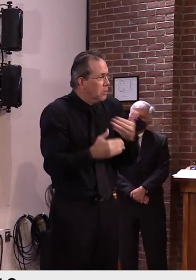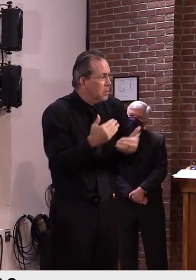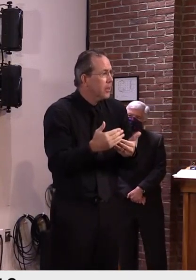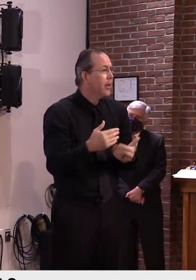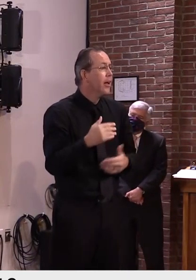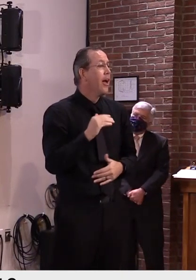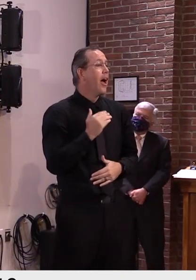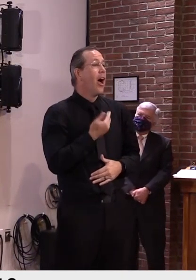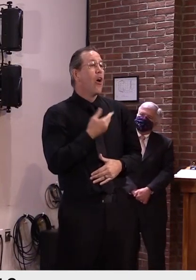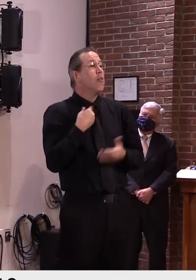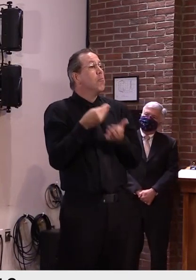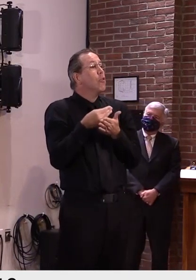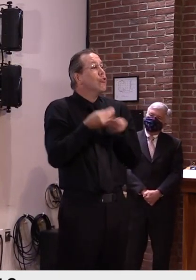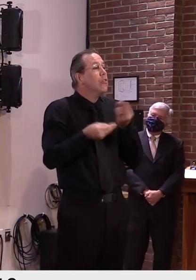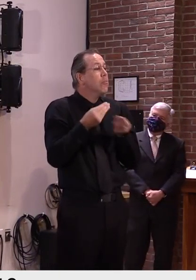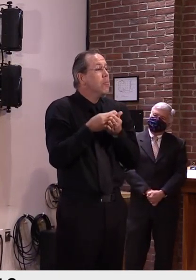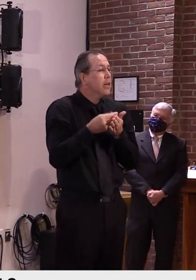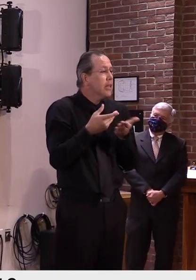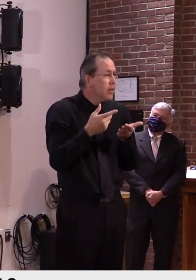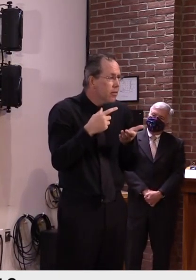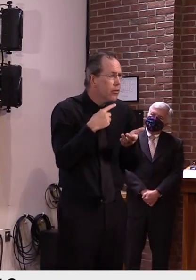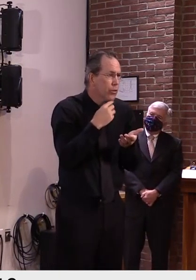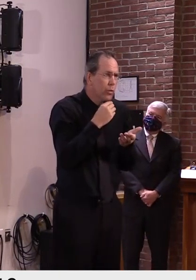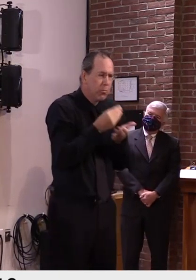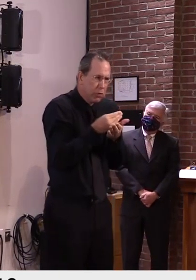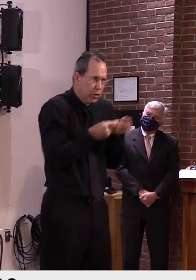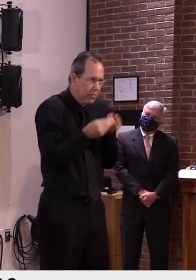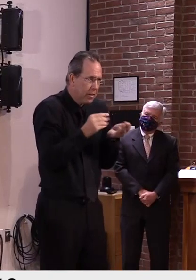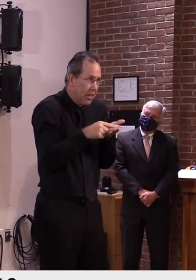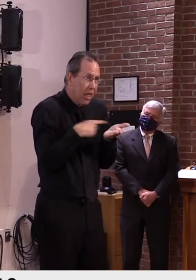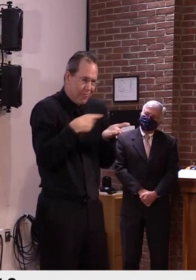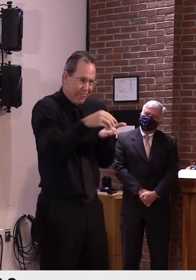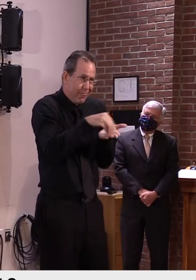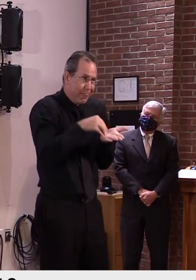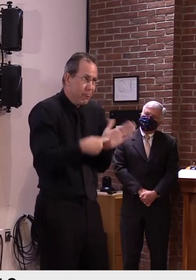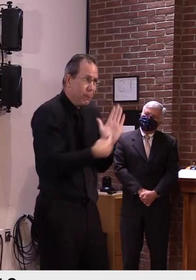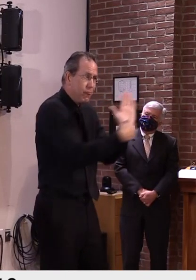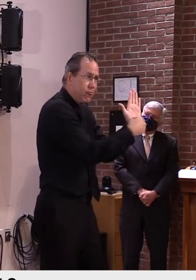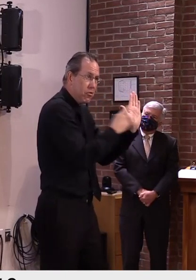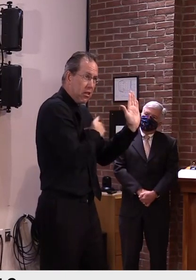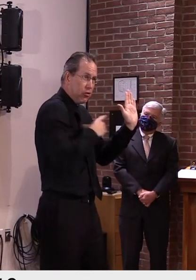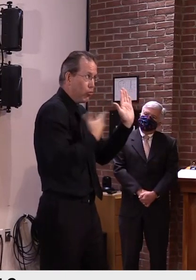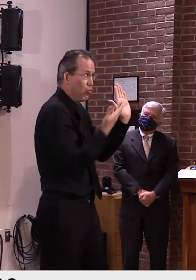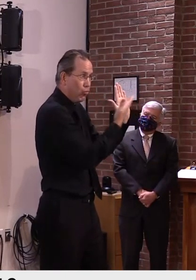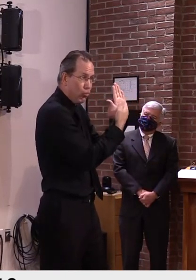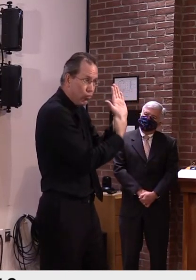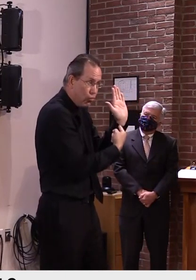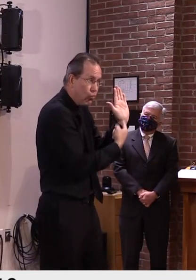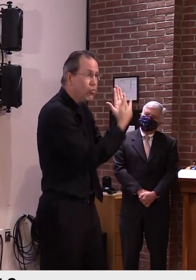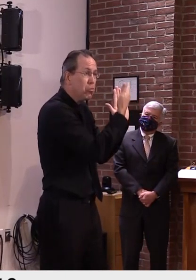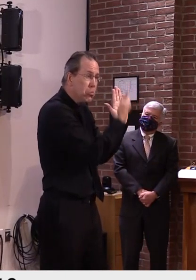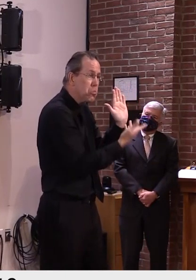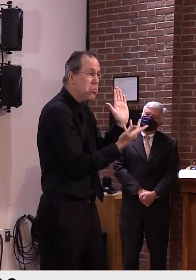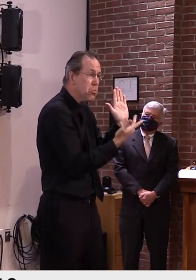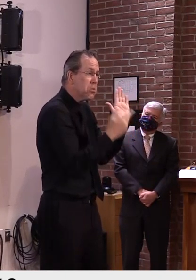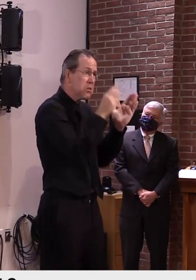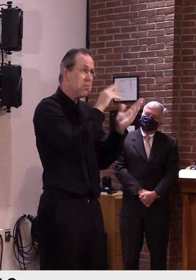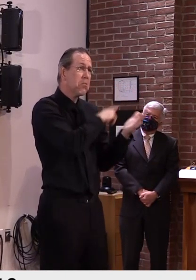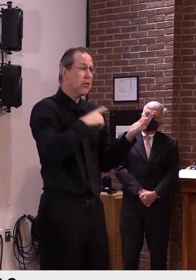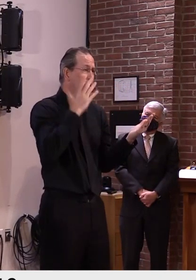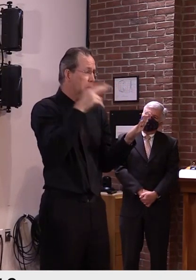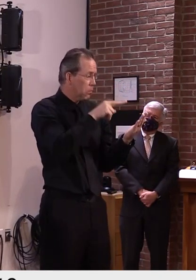three-quarter budget that we presented to the legislature, and all, you know, when you look at it again